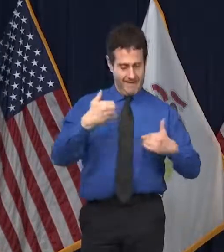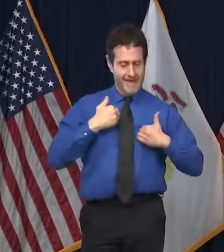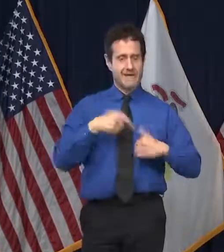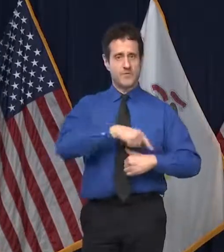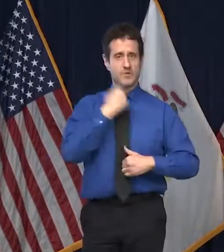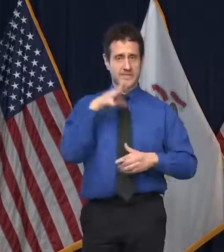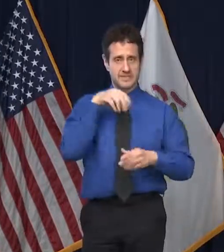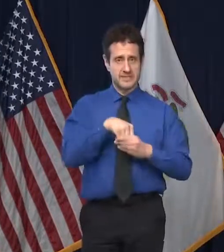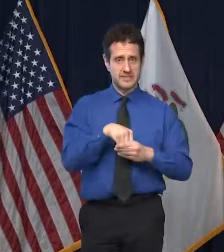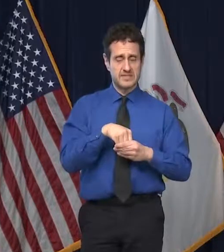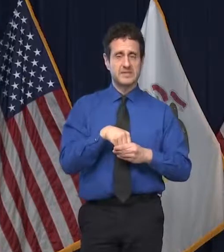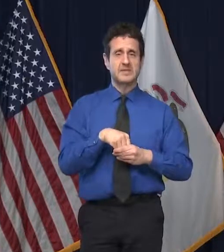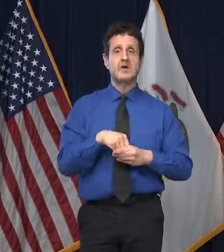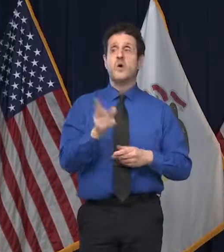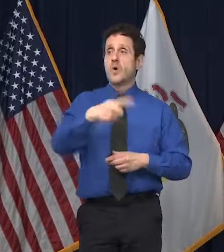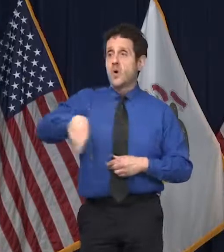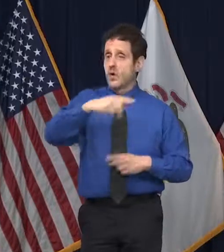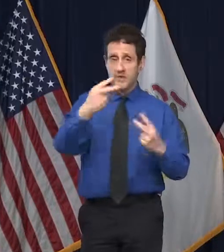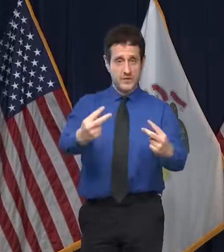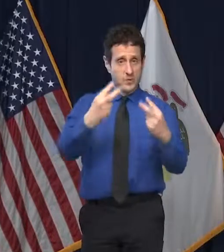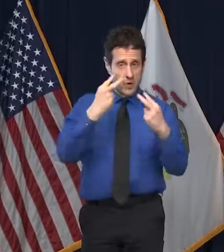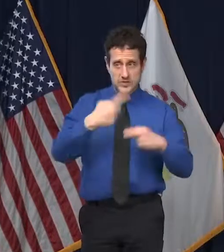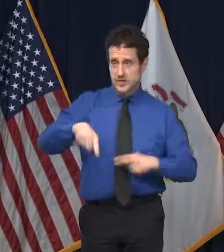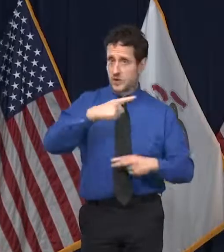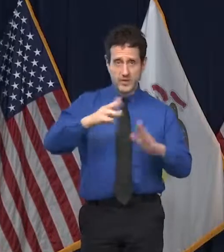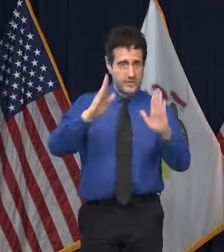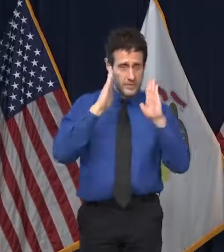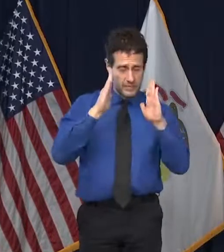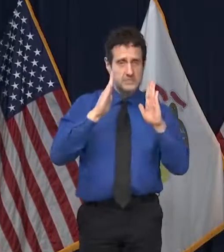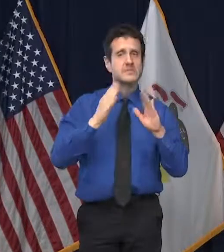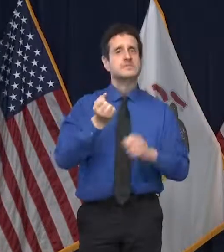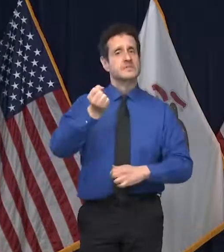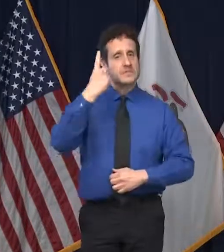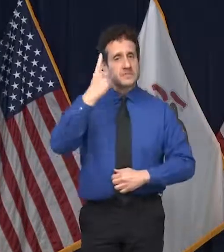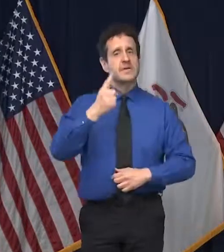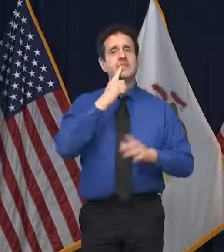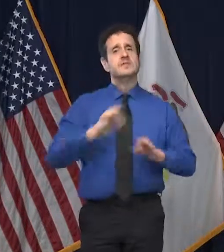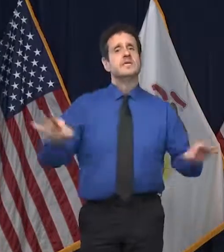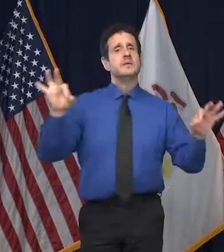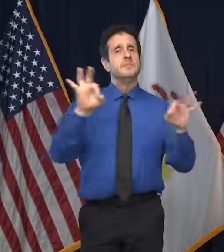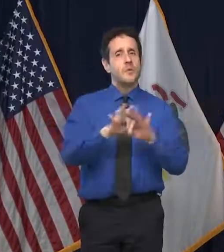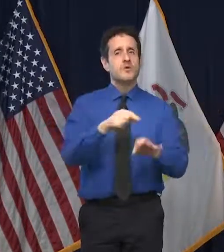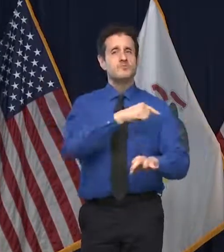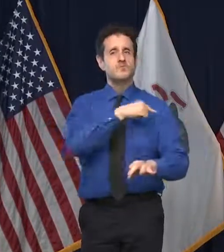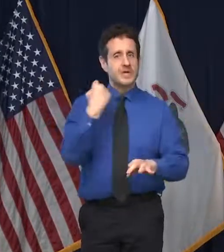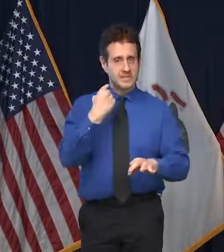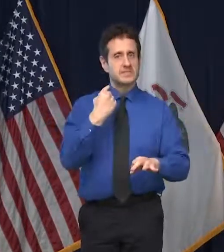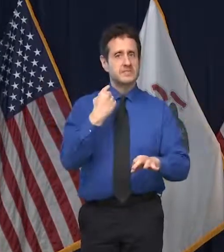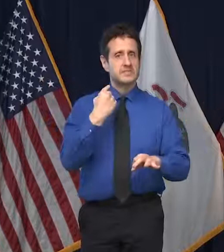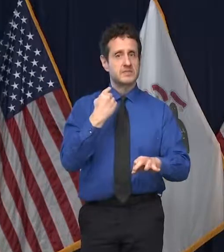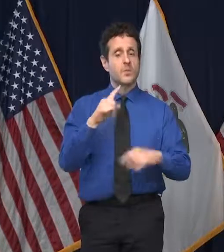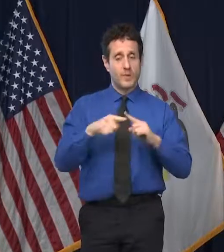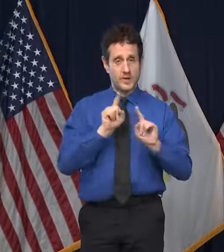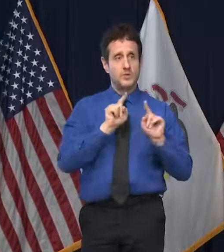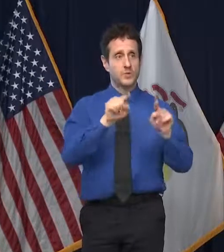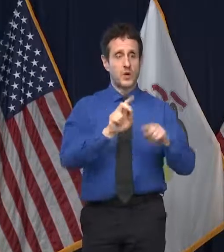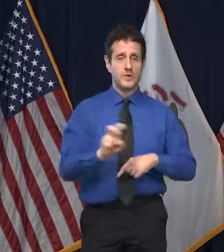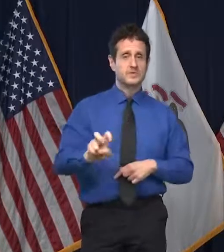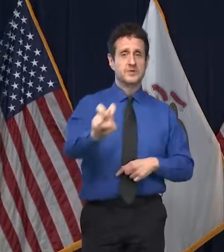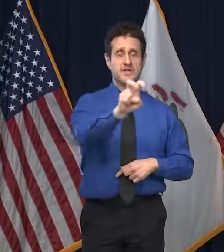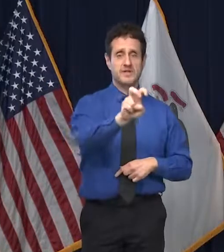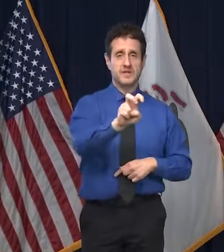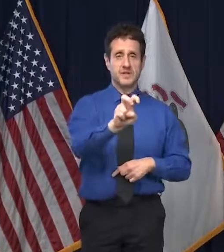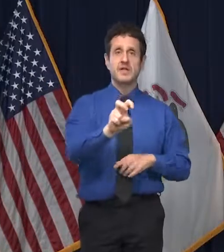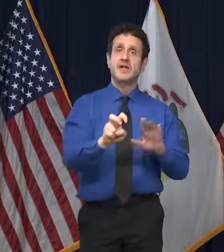person watching, every person listening understands that there is significant potential for harm and